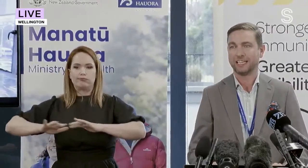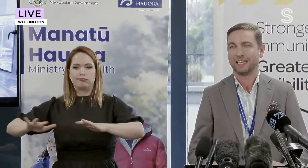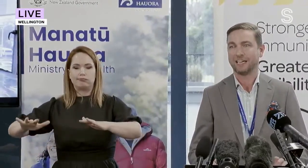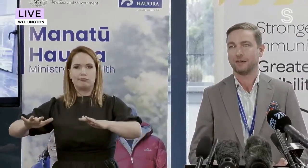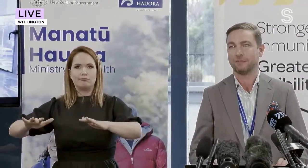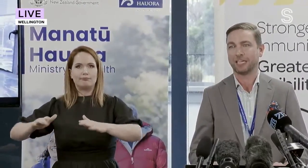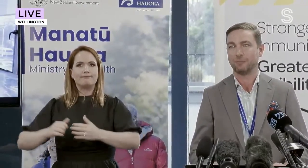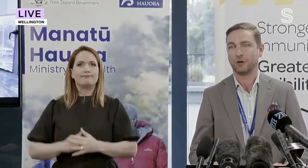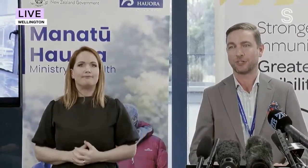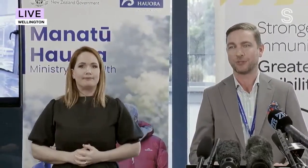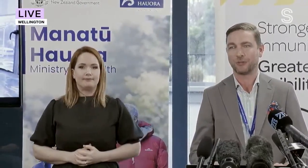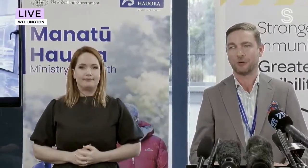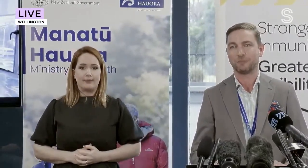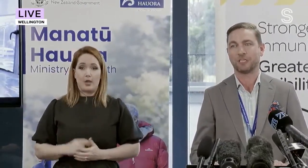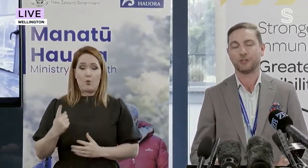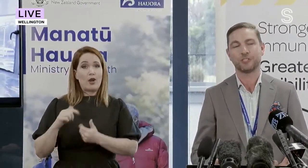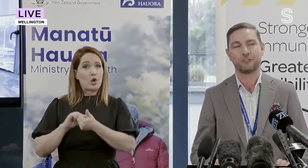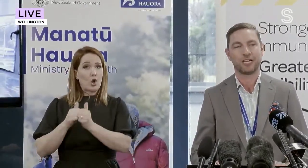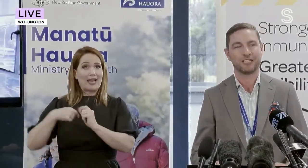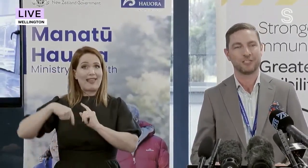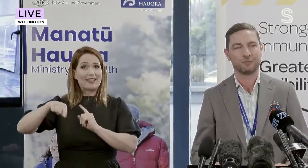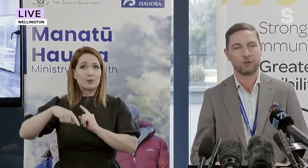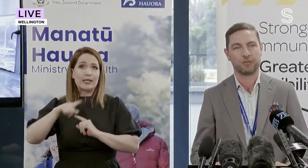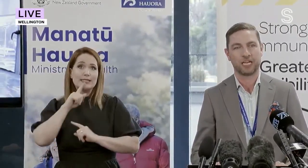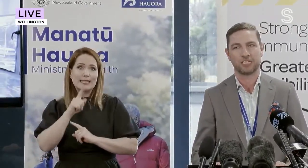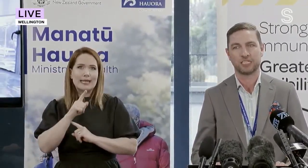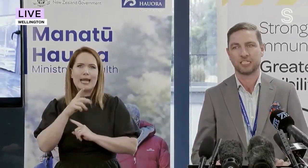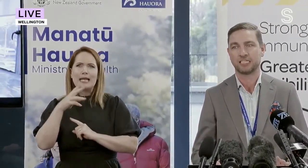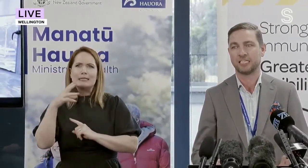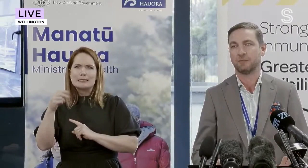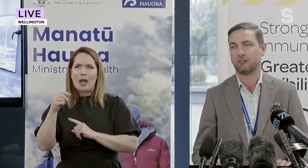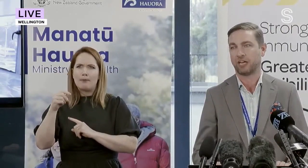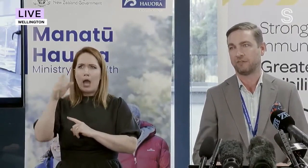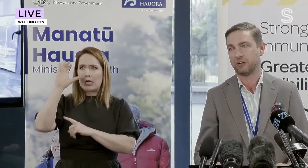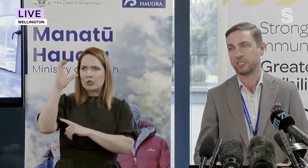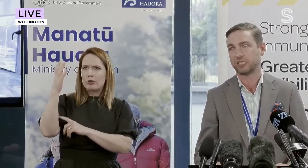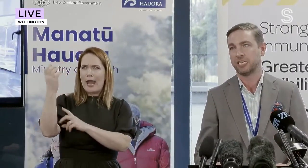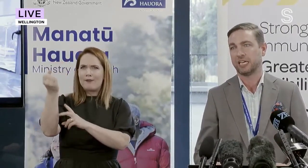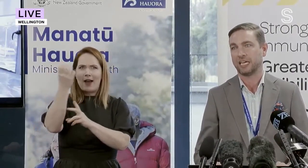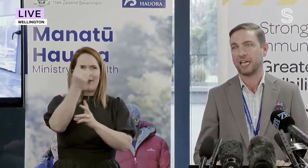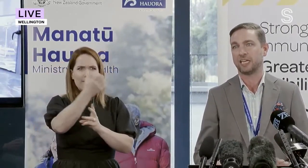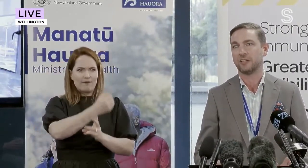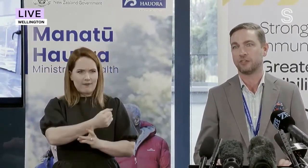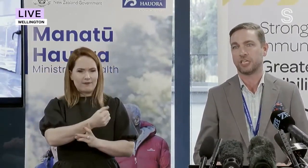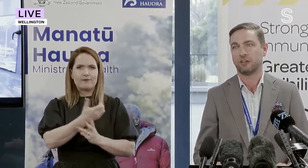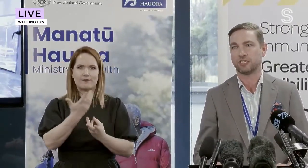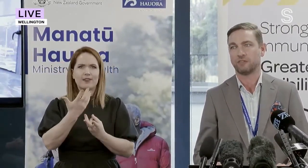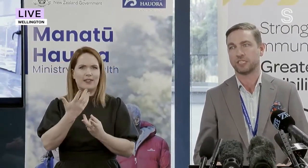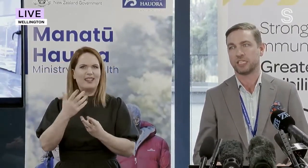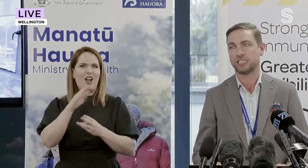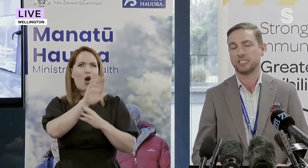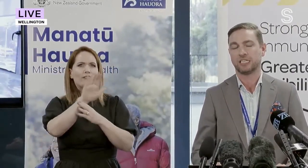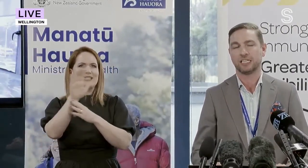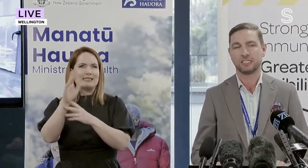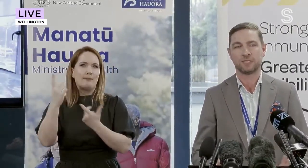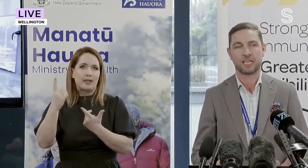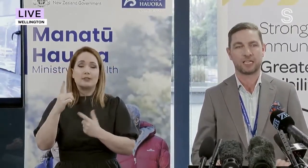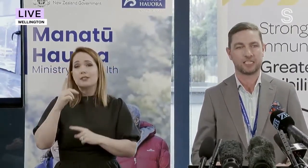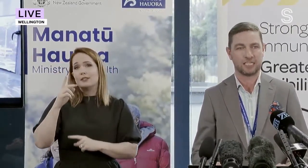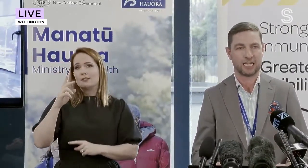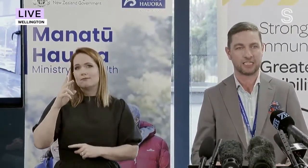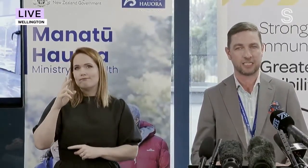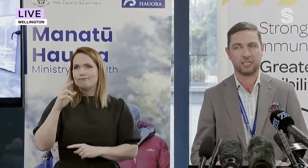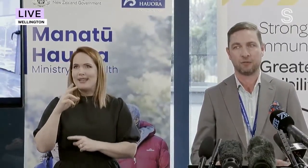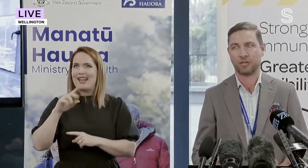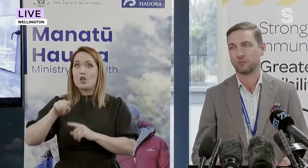week, monkeypox, although it's been concentrated in certain populations, is a democratic virus, and in those areas overseas we're starting